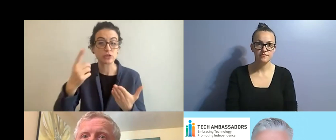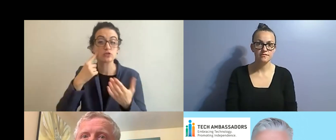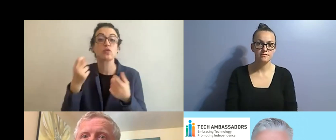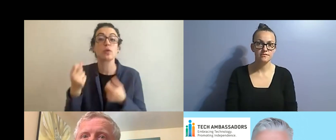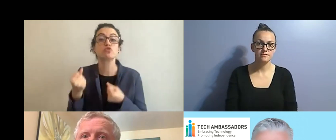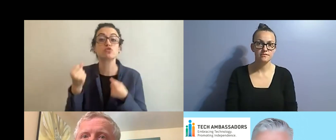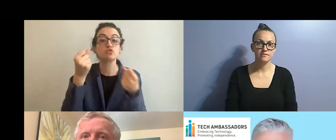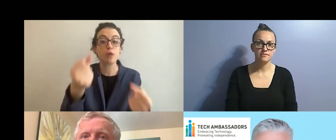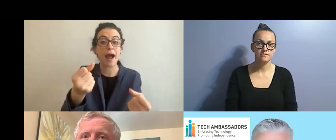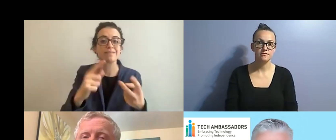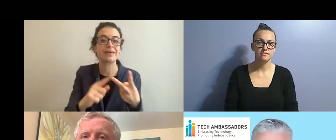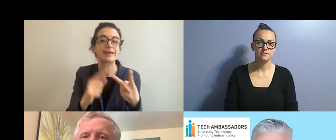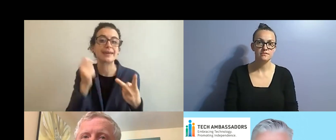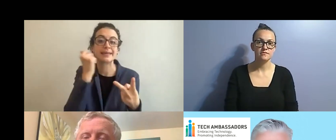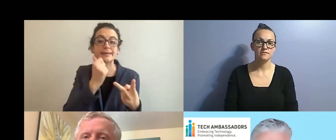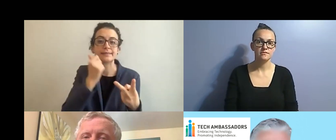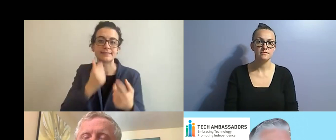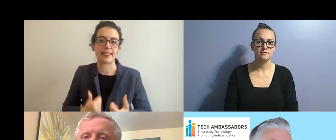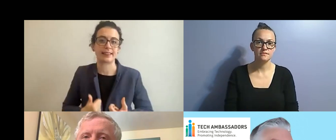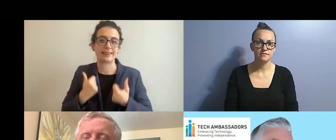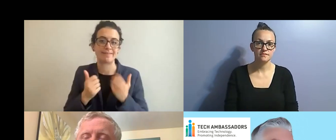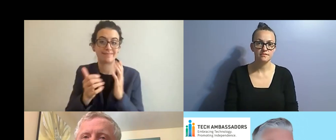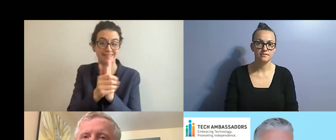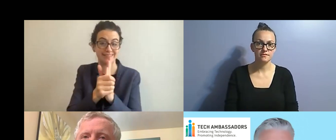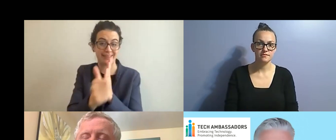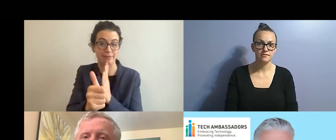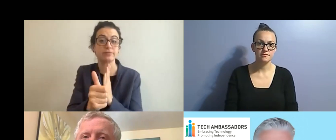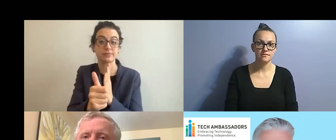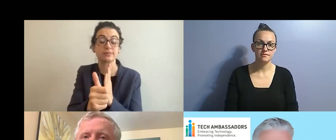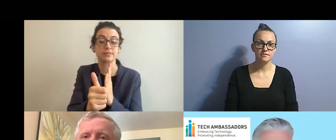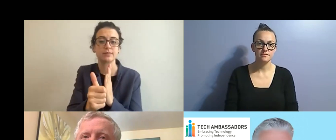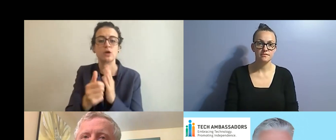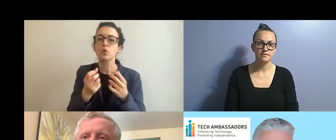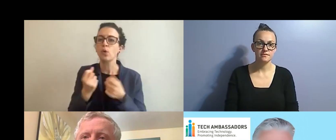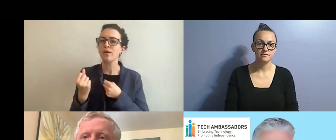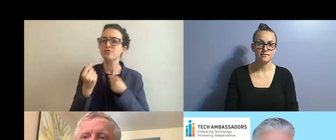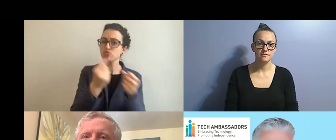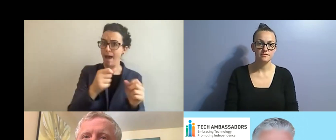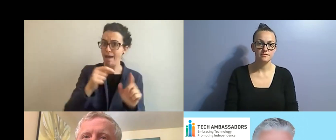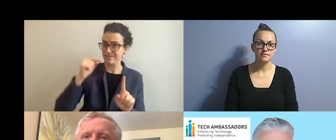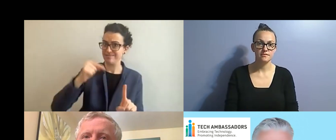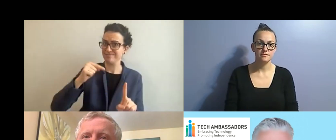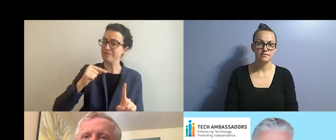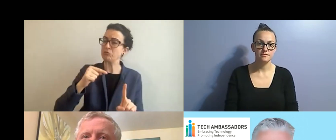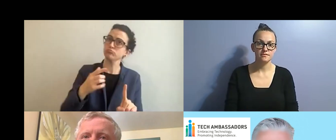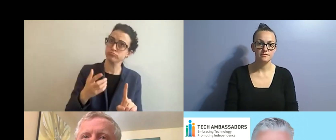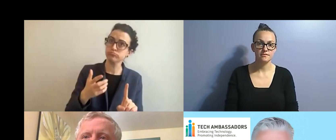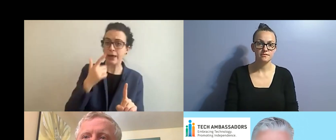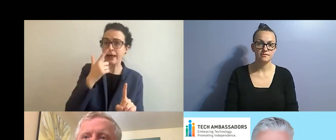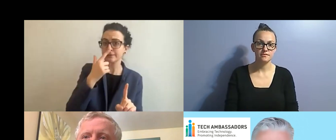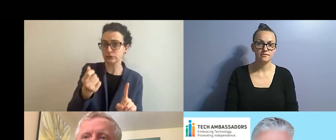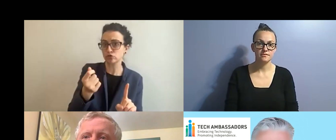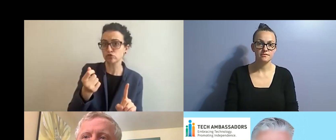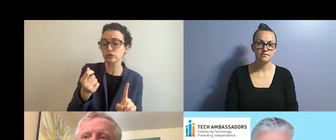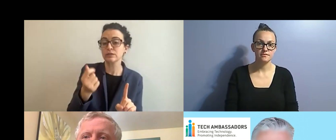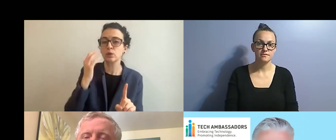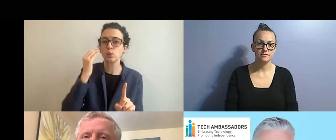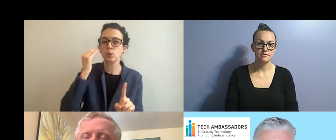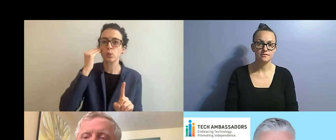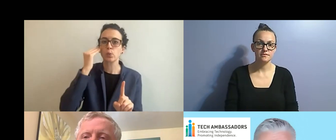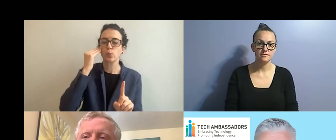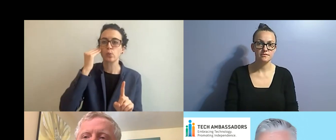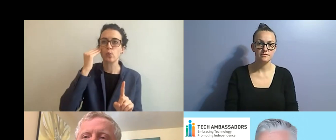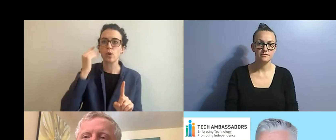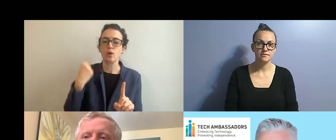and daily living skills. Now, driving's an interesting one since we